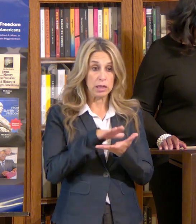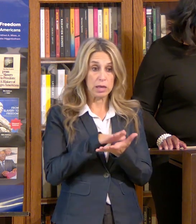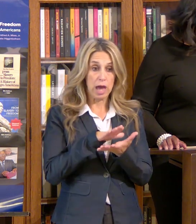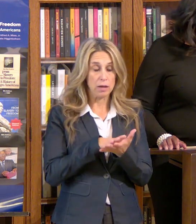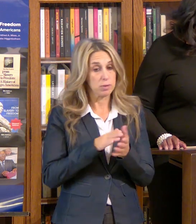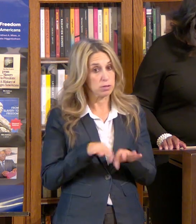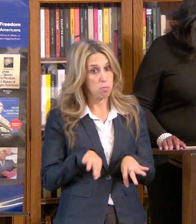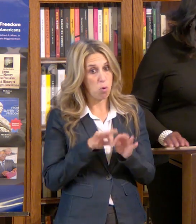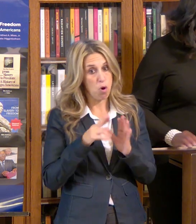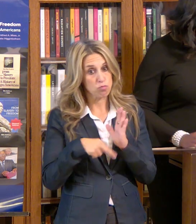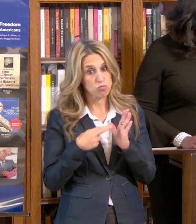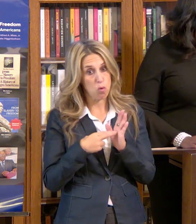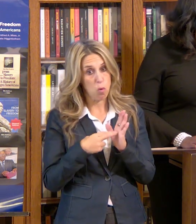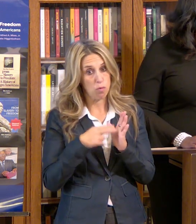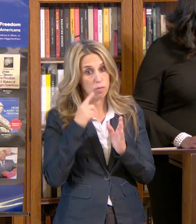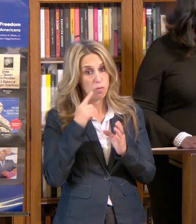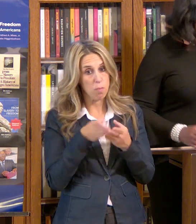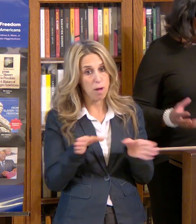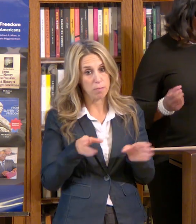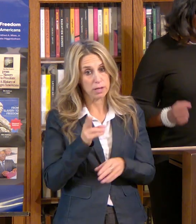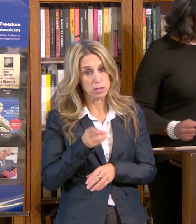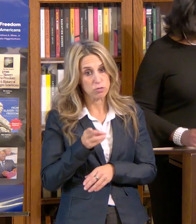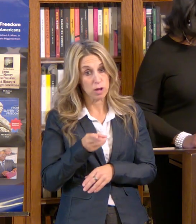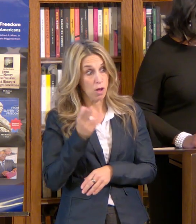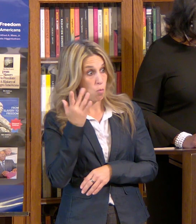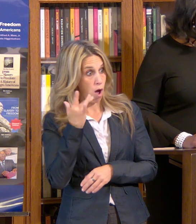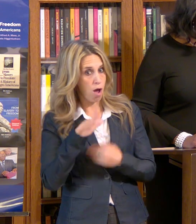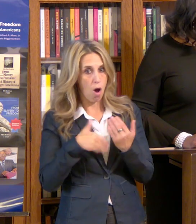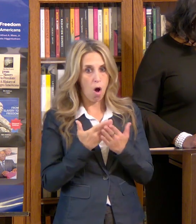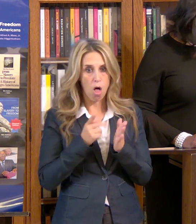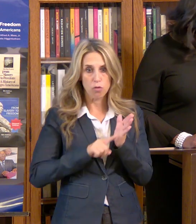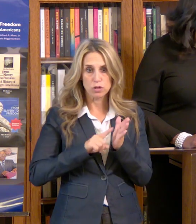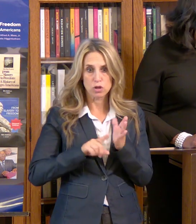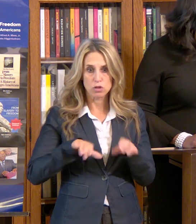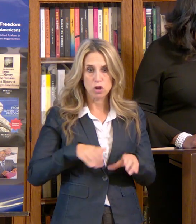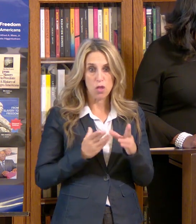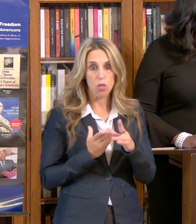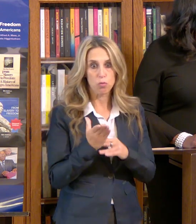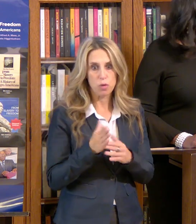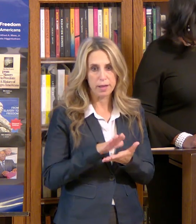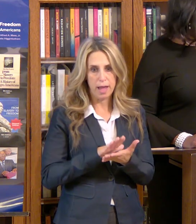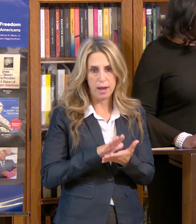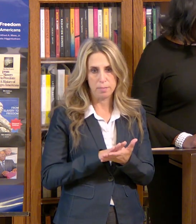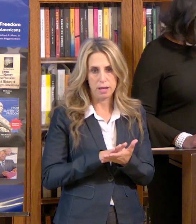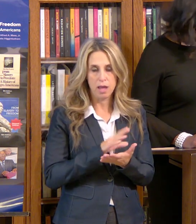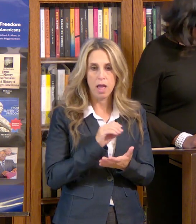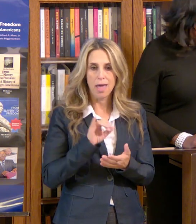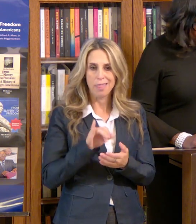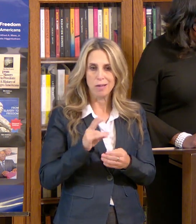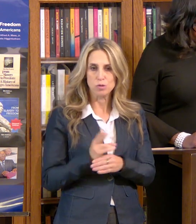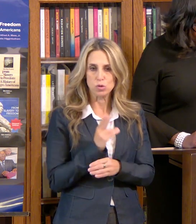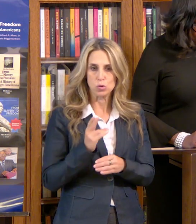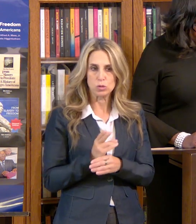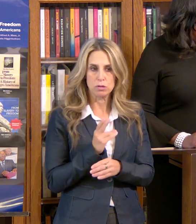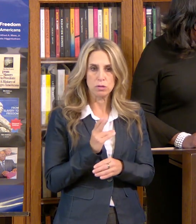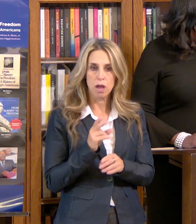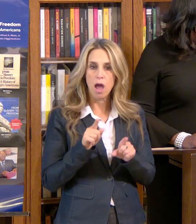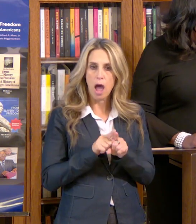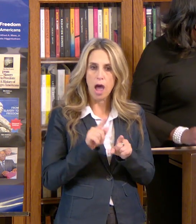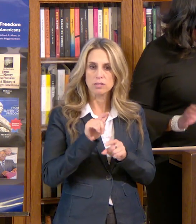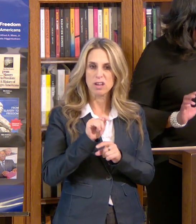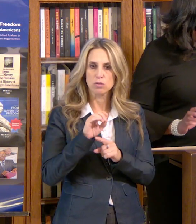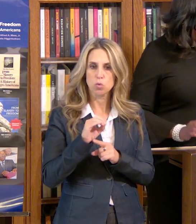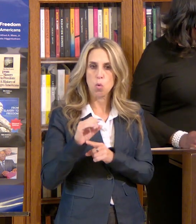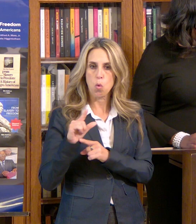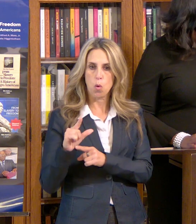plays an important role in public history because all of the research is done through the academy and that's used um as a